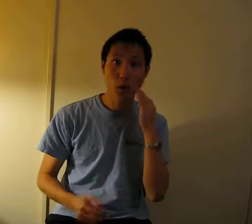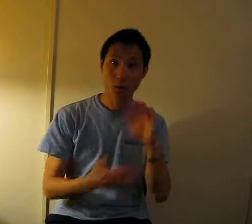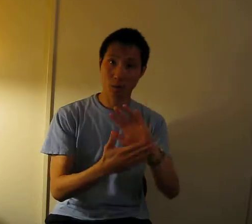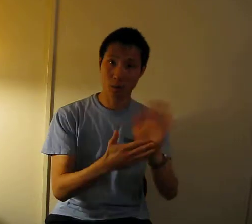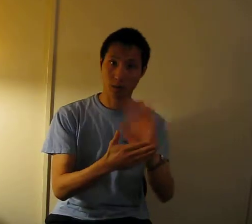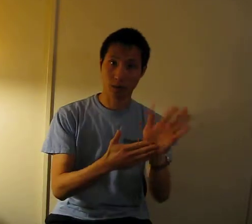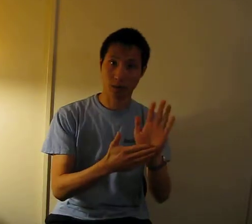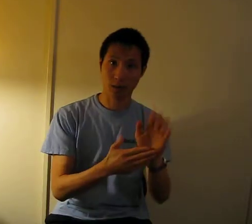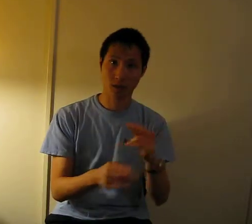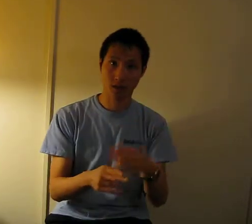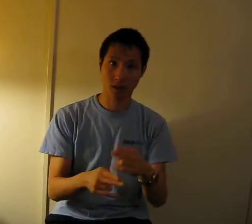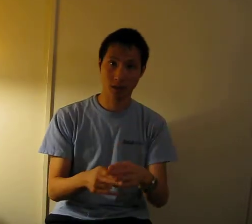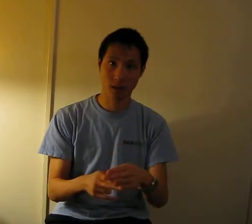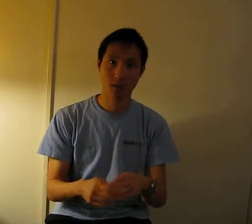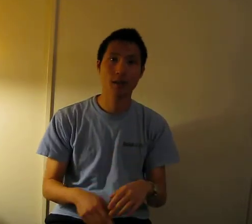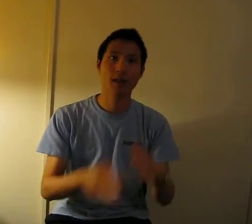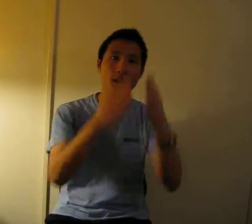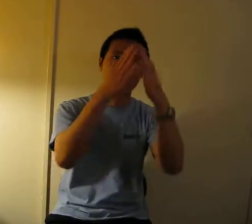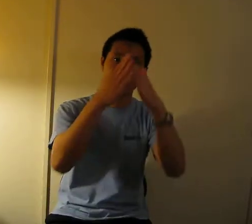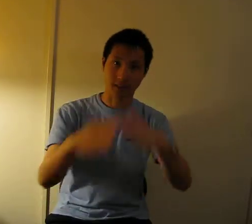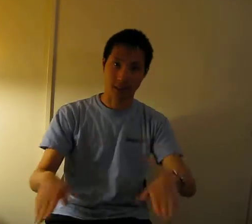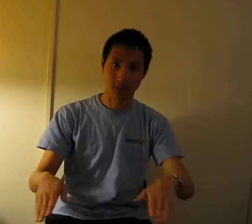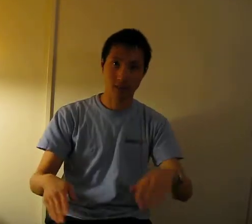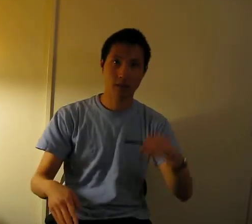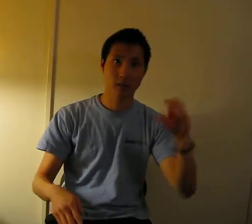You know that movie, Silence of the Lamb?